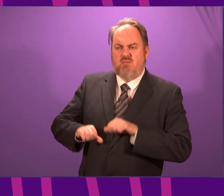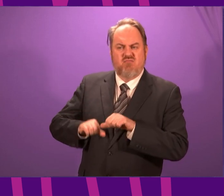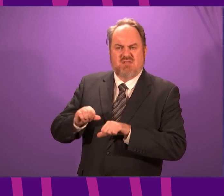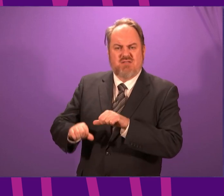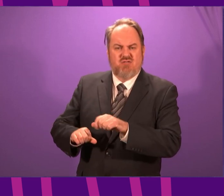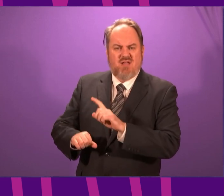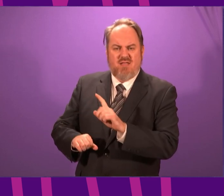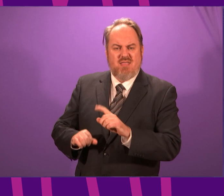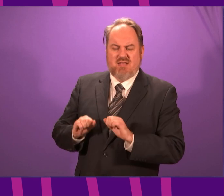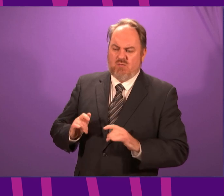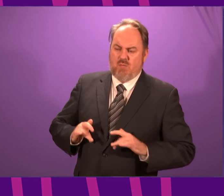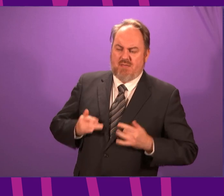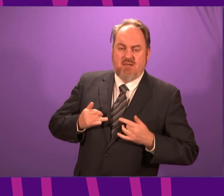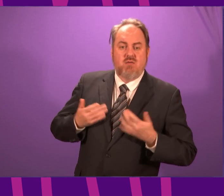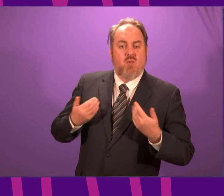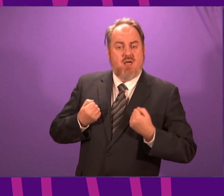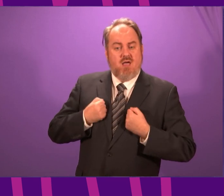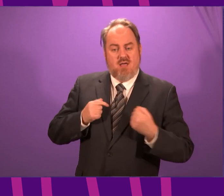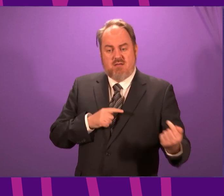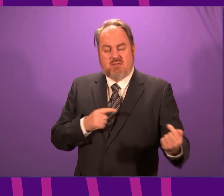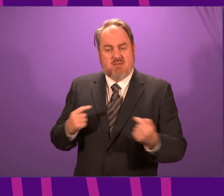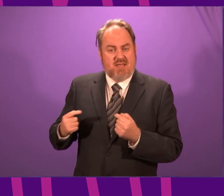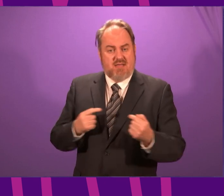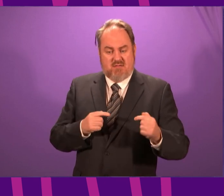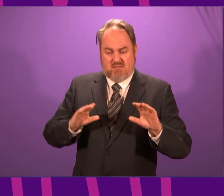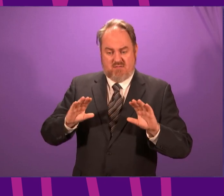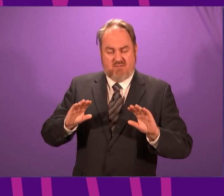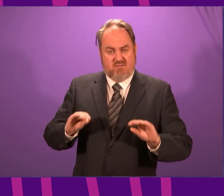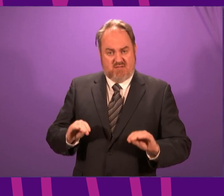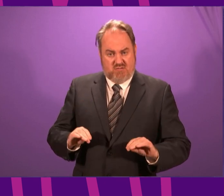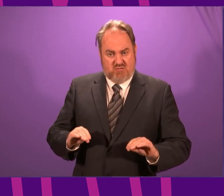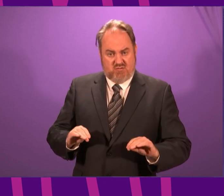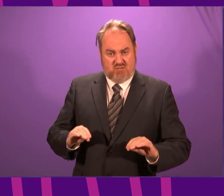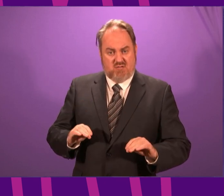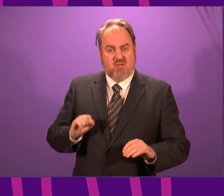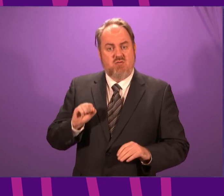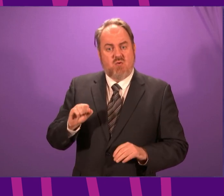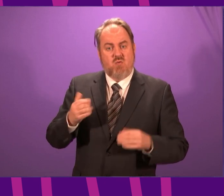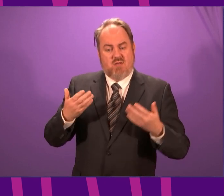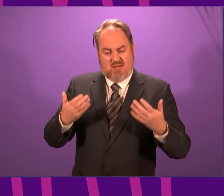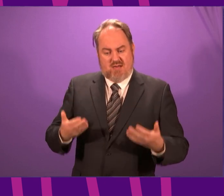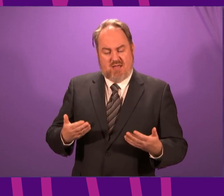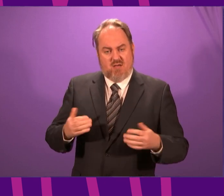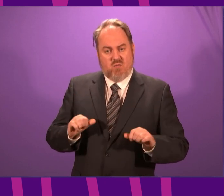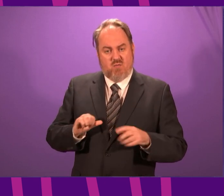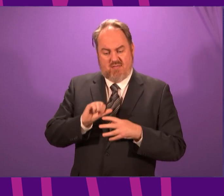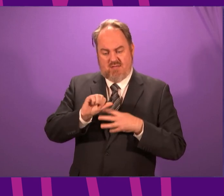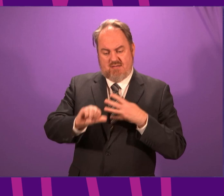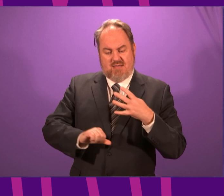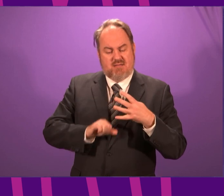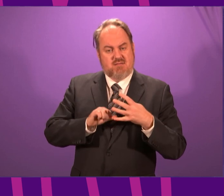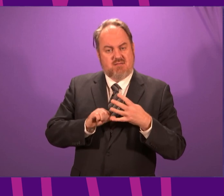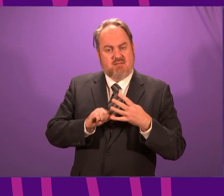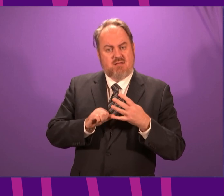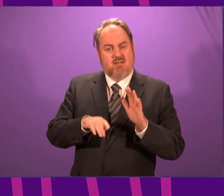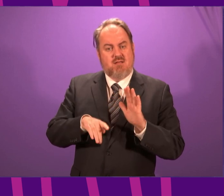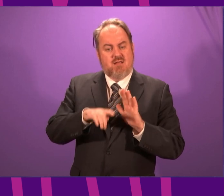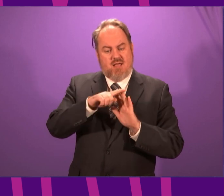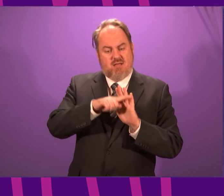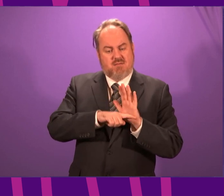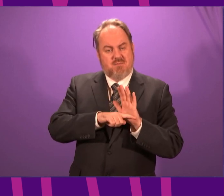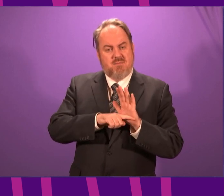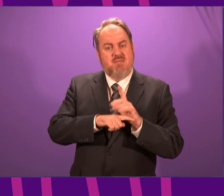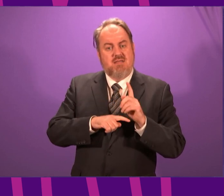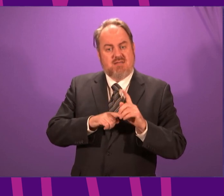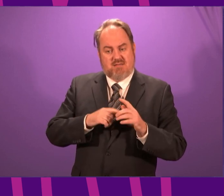on. That concludes our debate on COVID-19 Scotland's strategic framework. We're going to move to the next item of business, which is decision time and